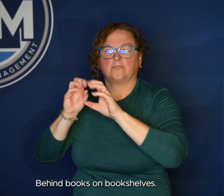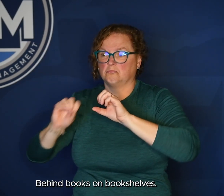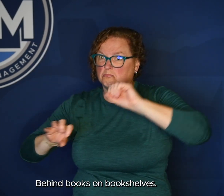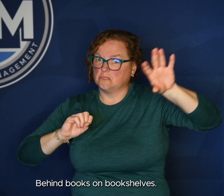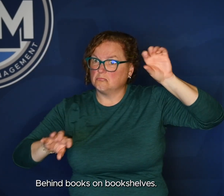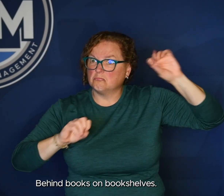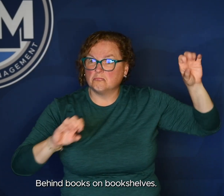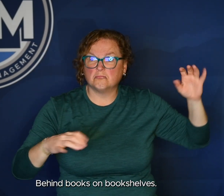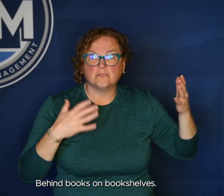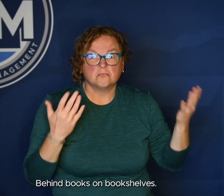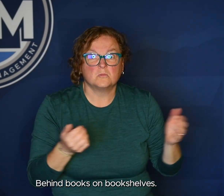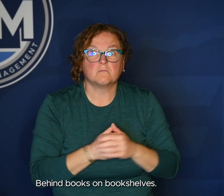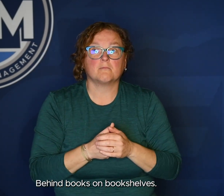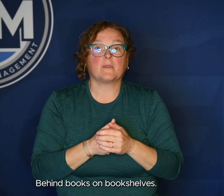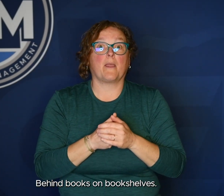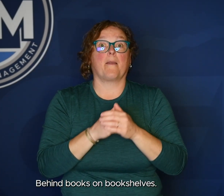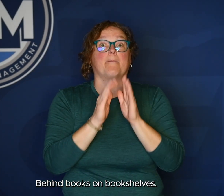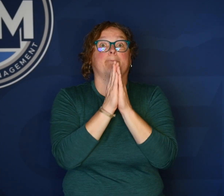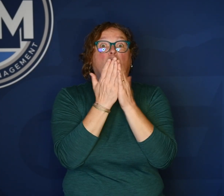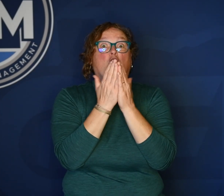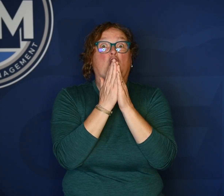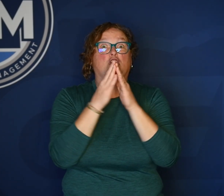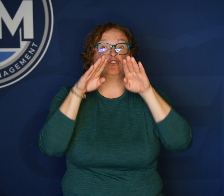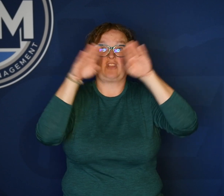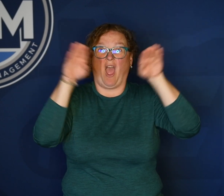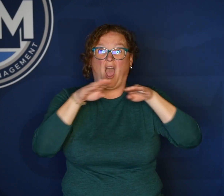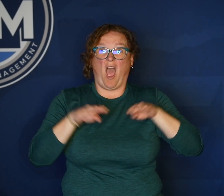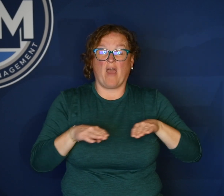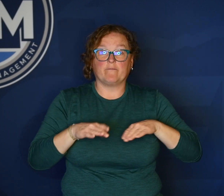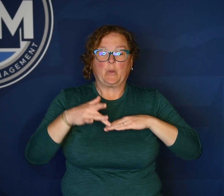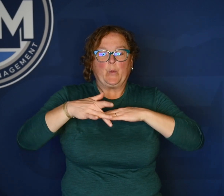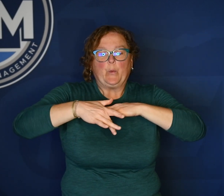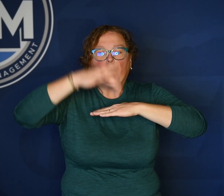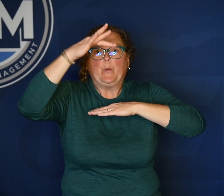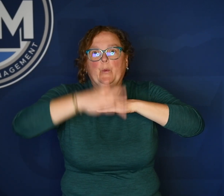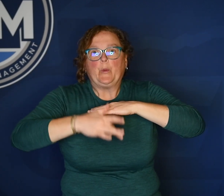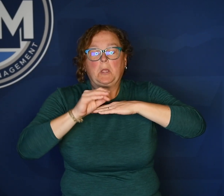behind books on bookshelves,